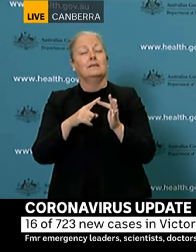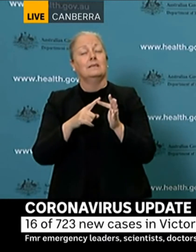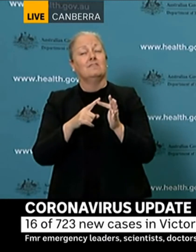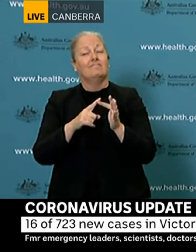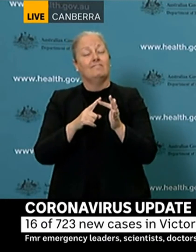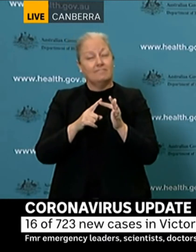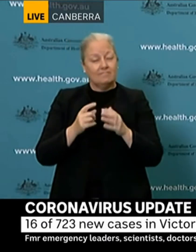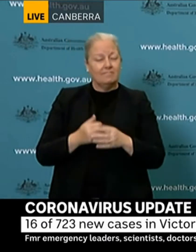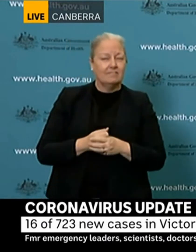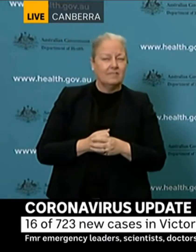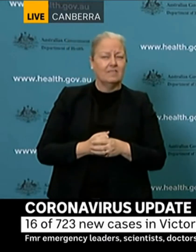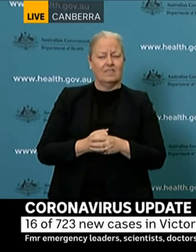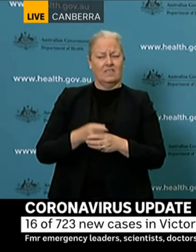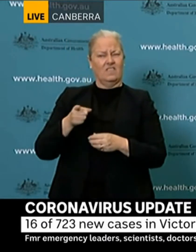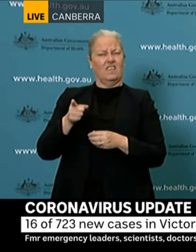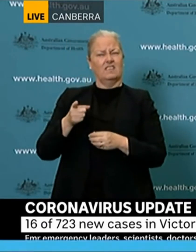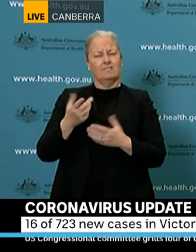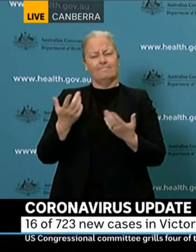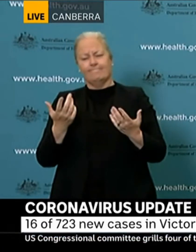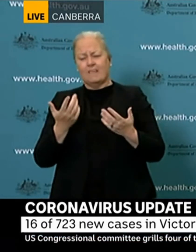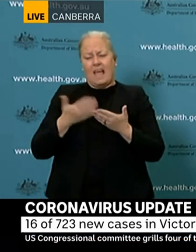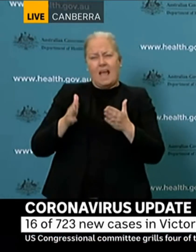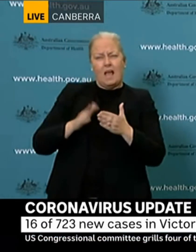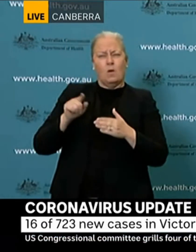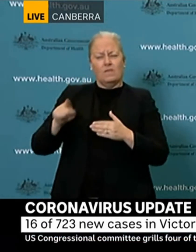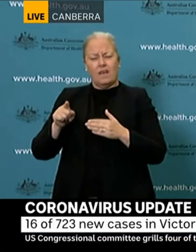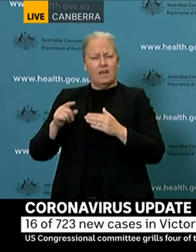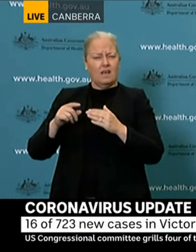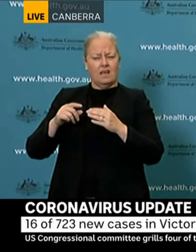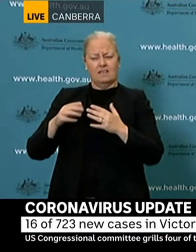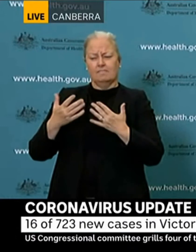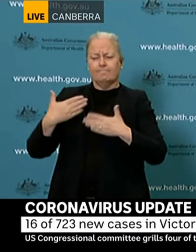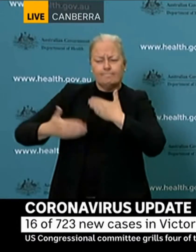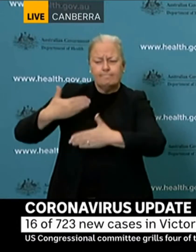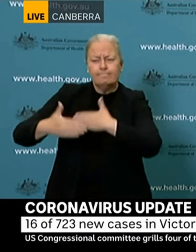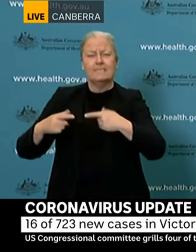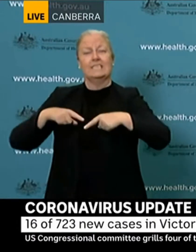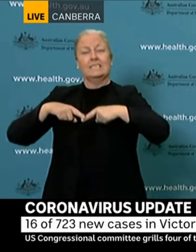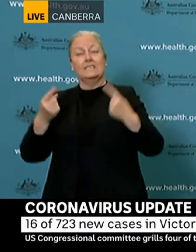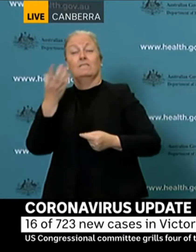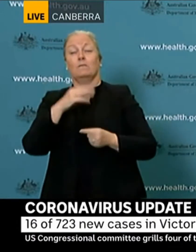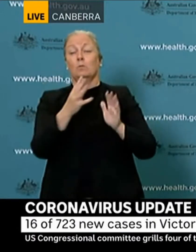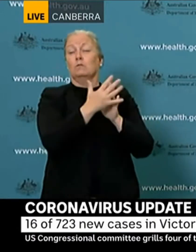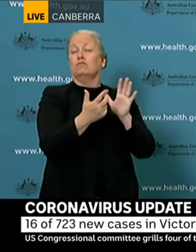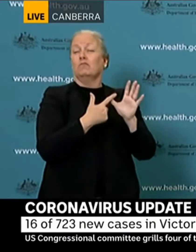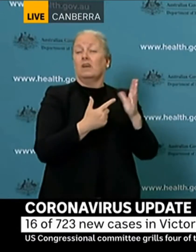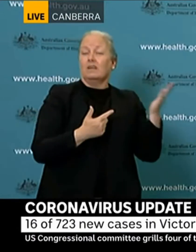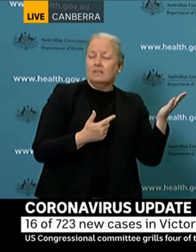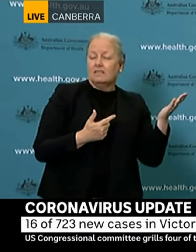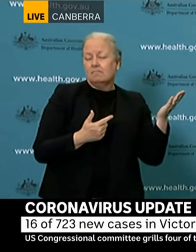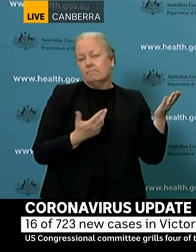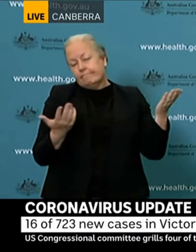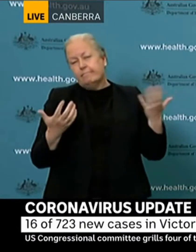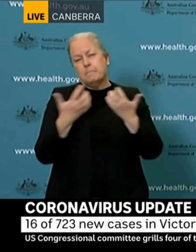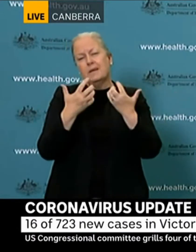are experiencing this epidemic quite differently to Western Australia. Again, it's well known